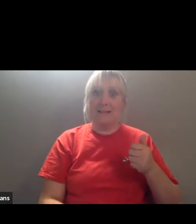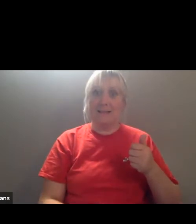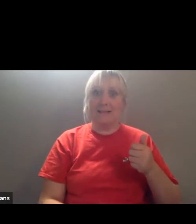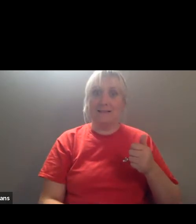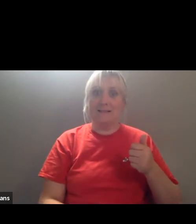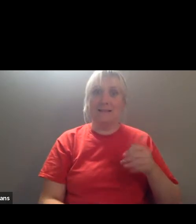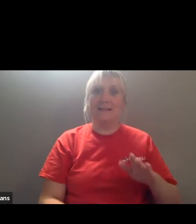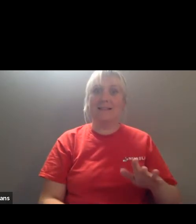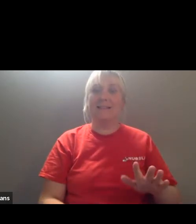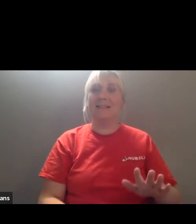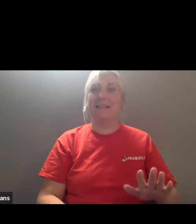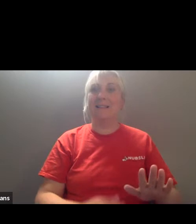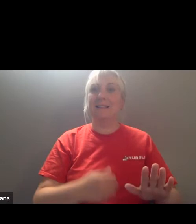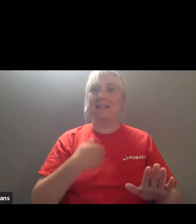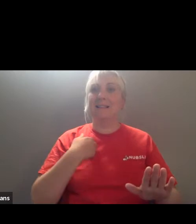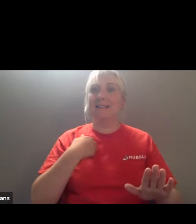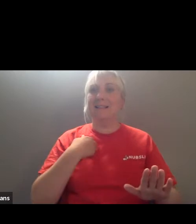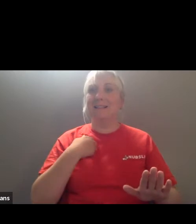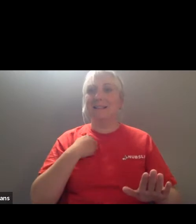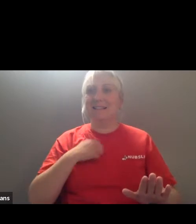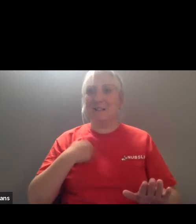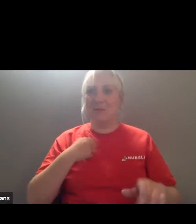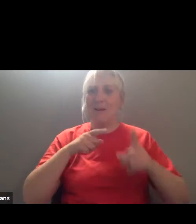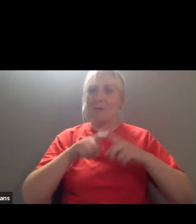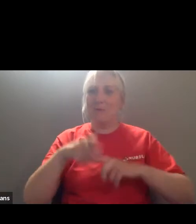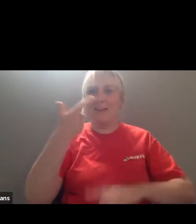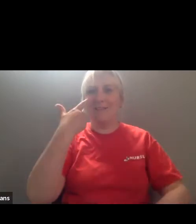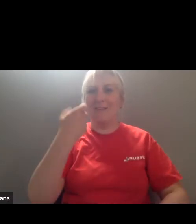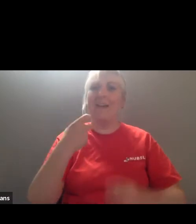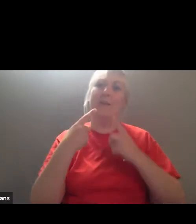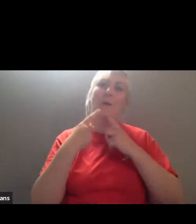Sorry, excuse me having to scroll.